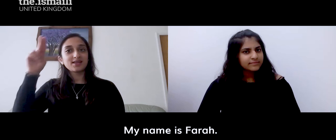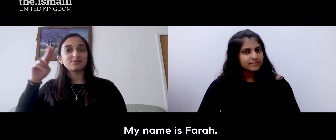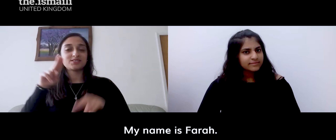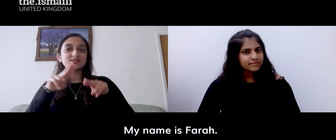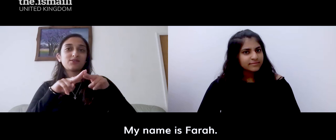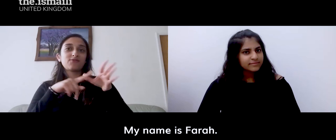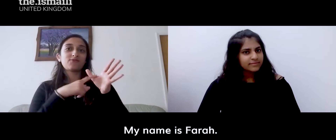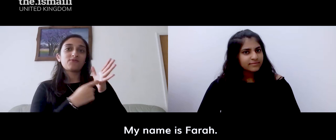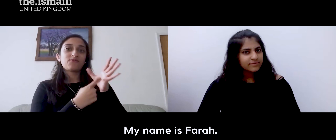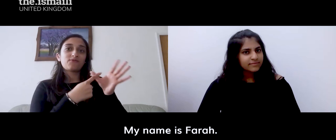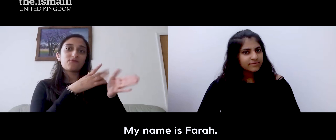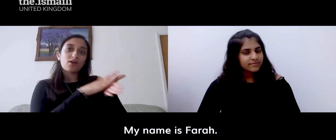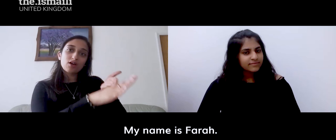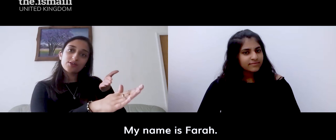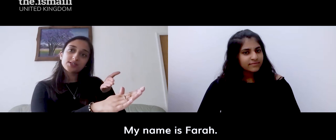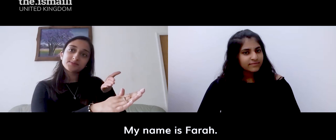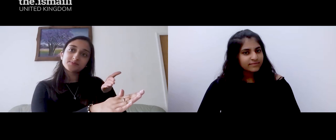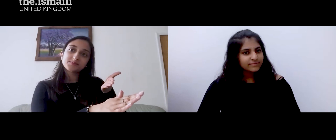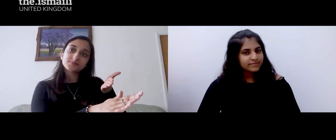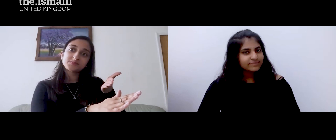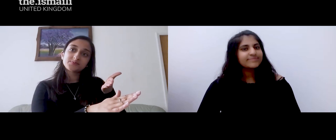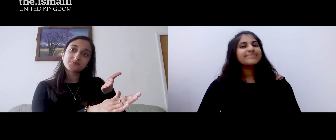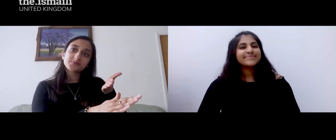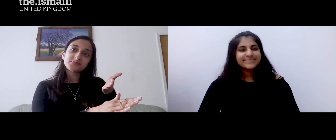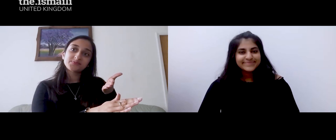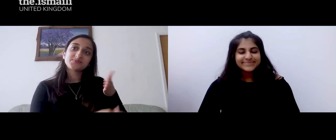My name is Farah.